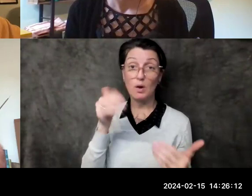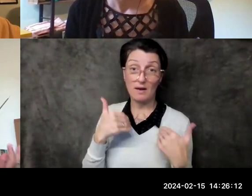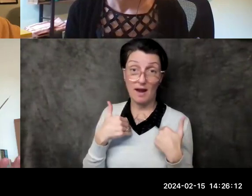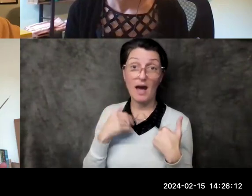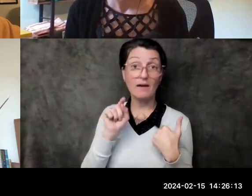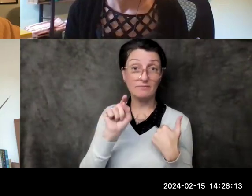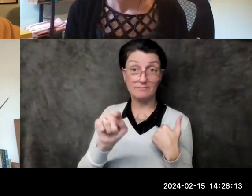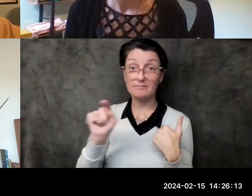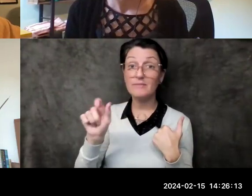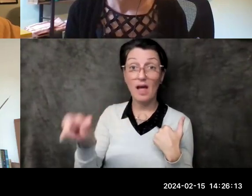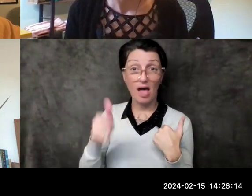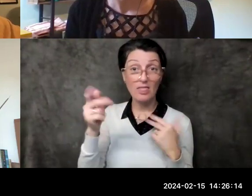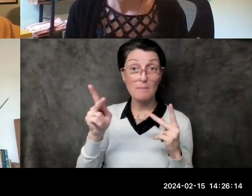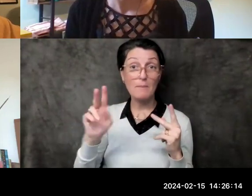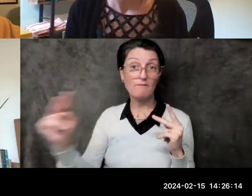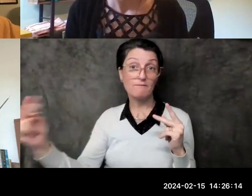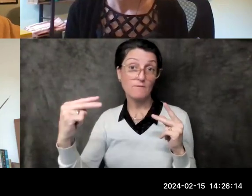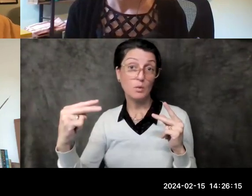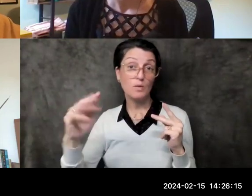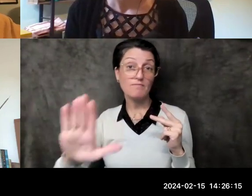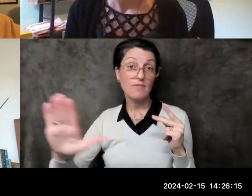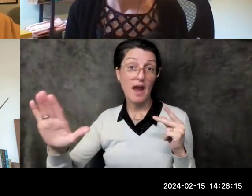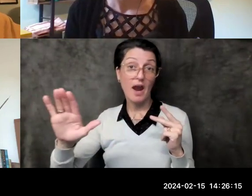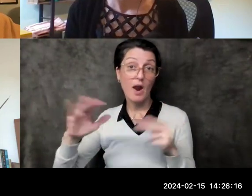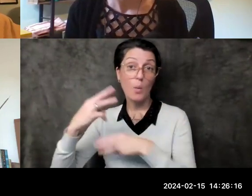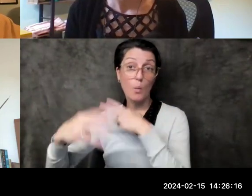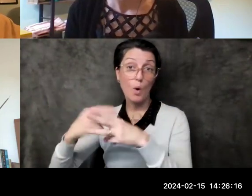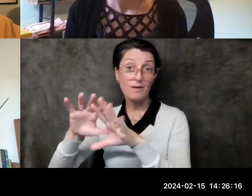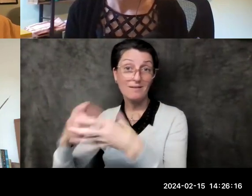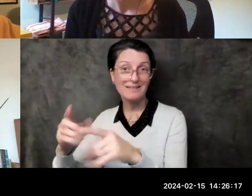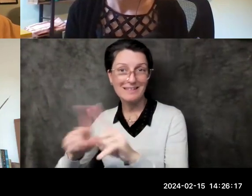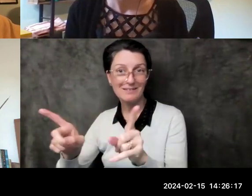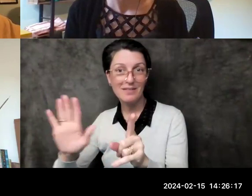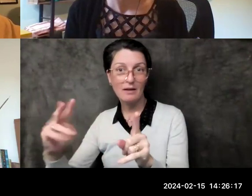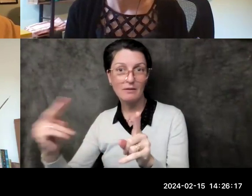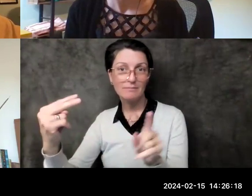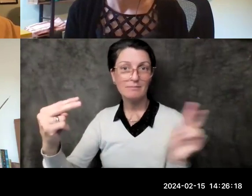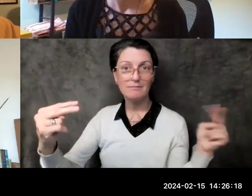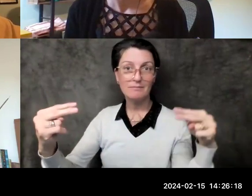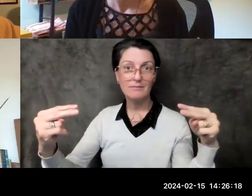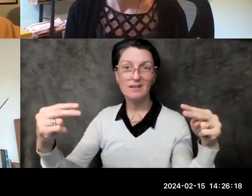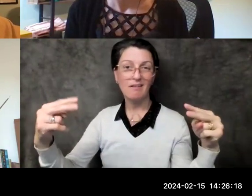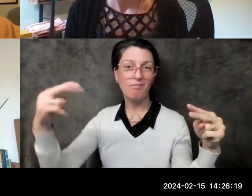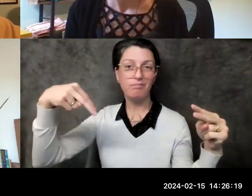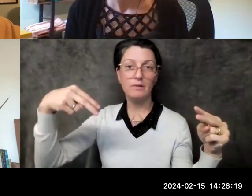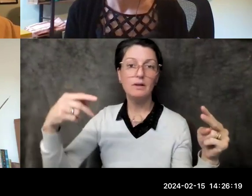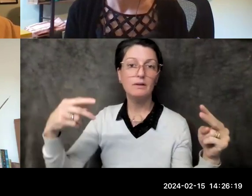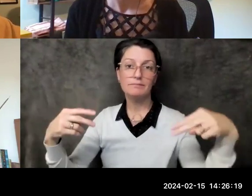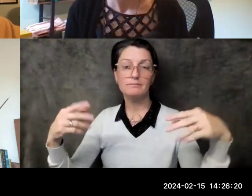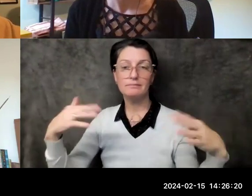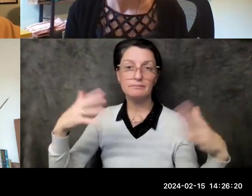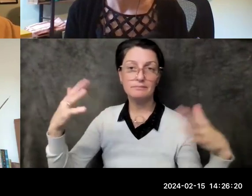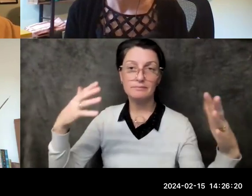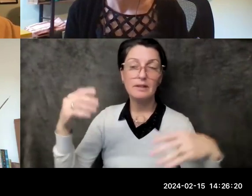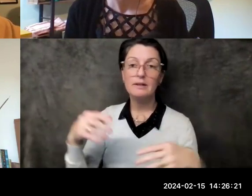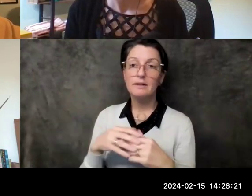other versions of reality and discounting and So the more that you can have folks